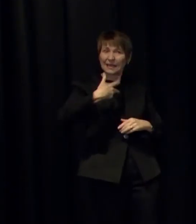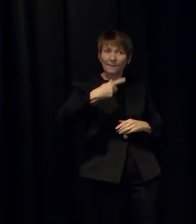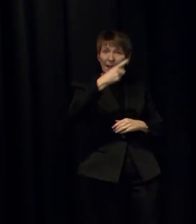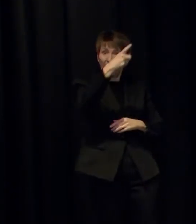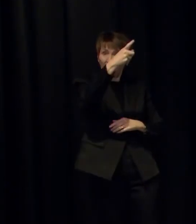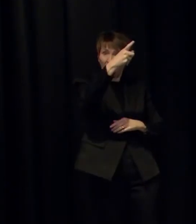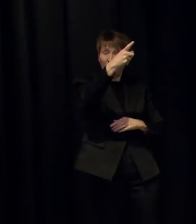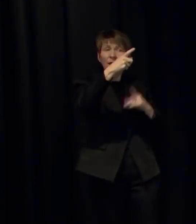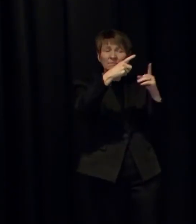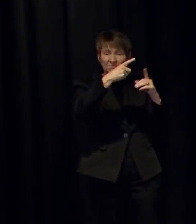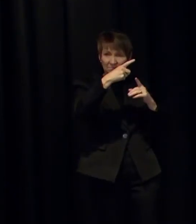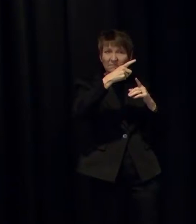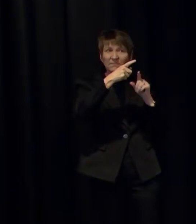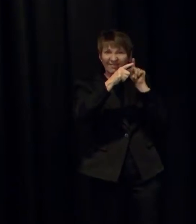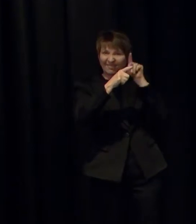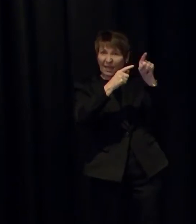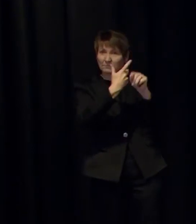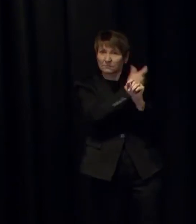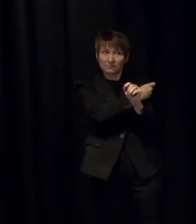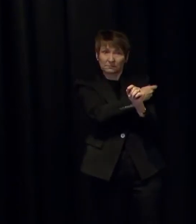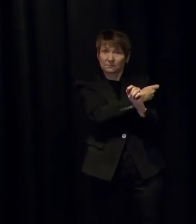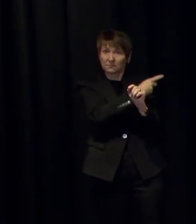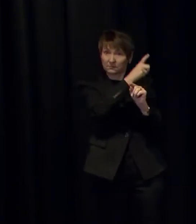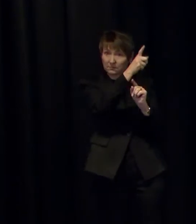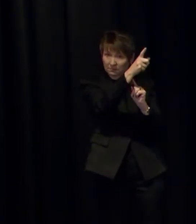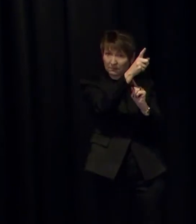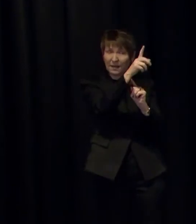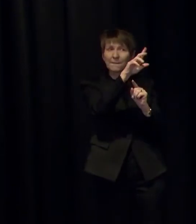the predominant variant of concern. Again, we